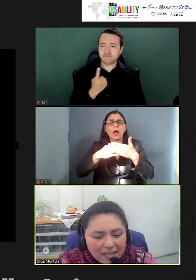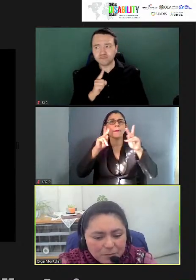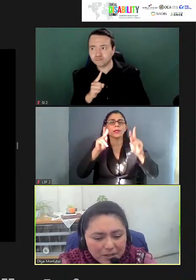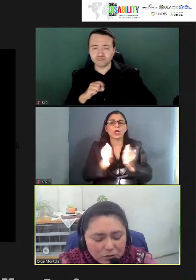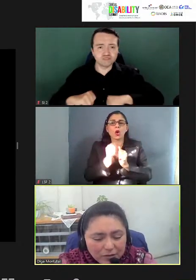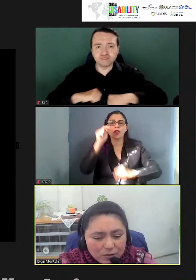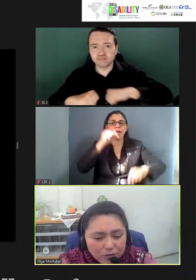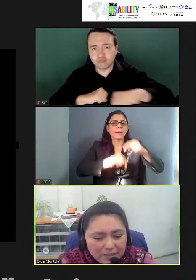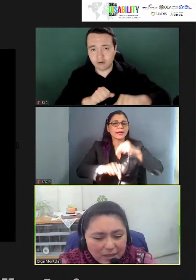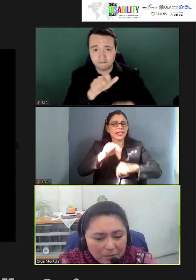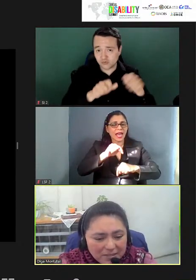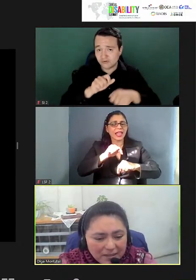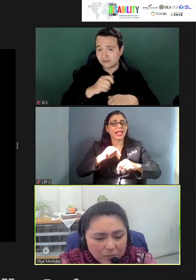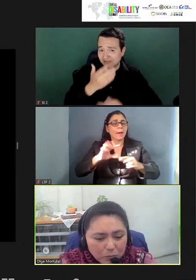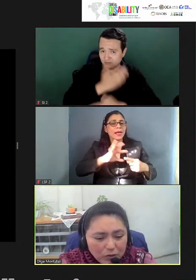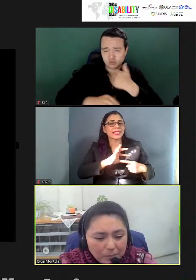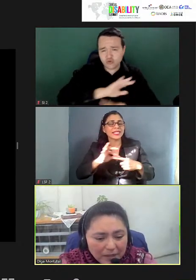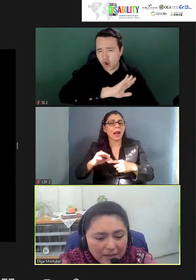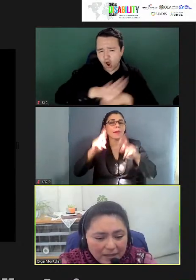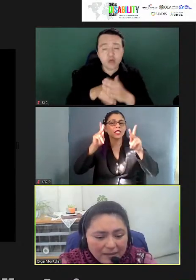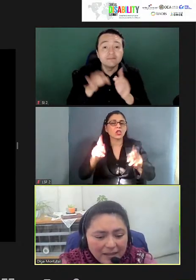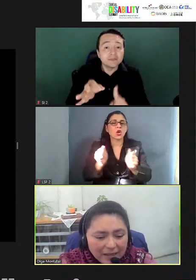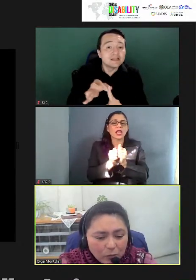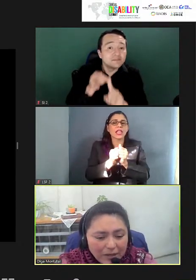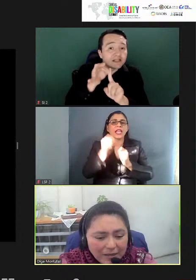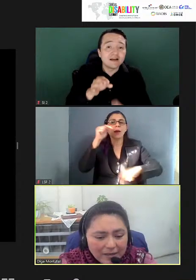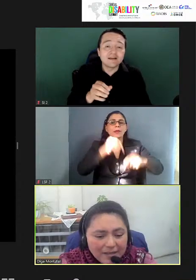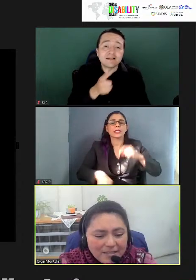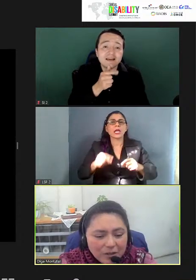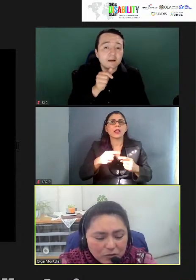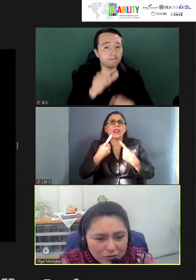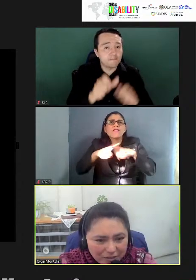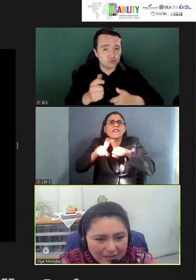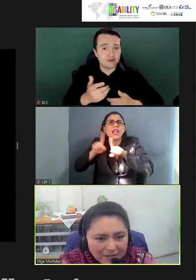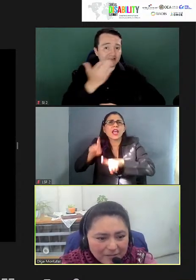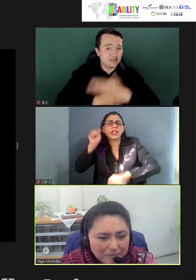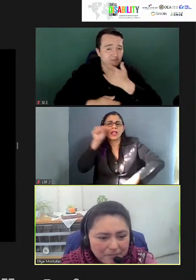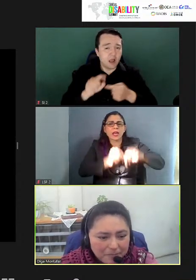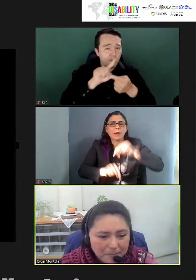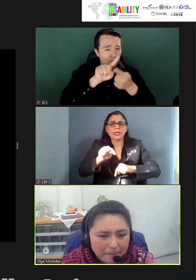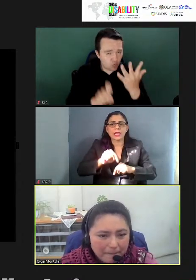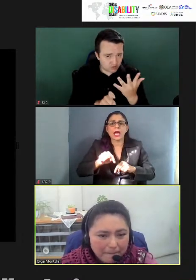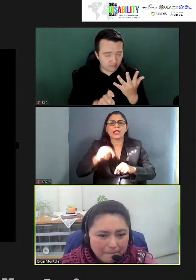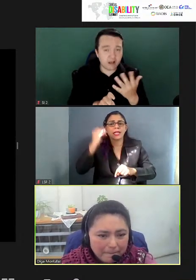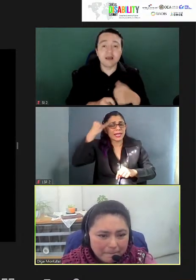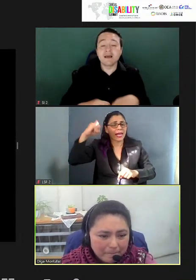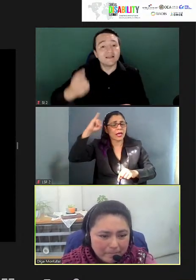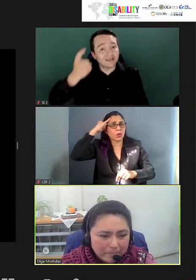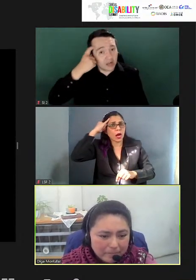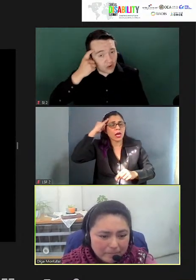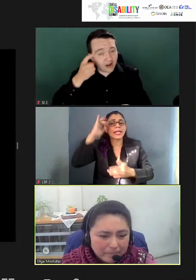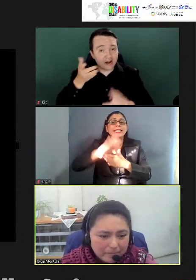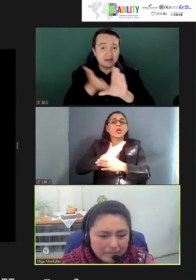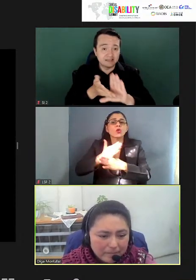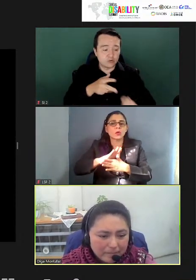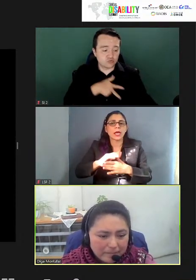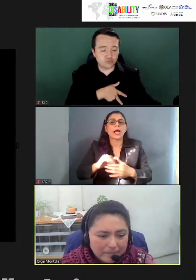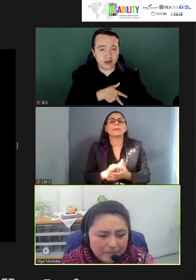community of all persons with disabilities especially those with multiple intellectual and psychosocial disabilities